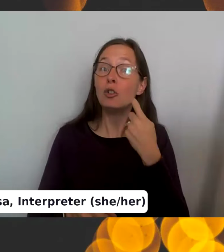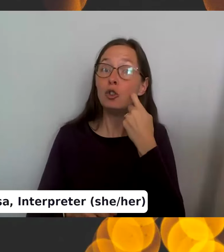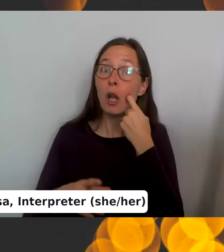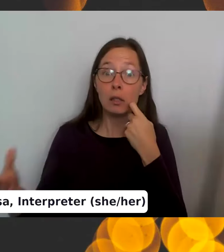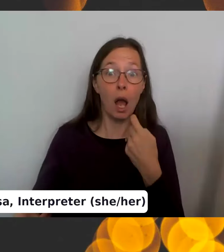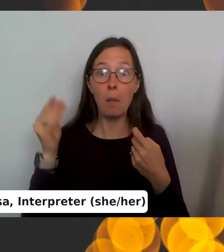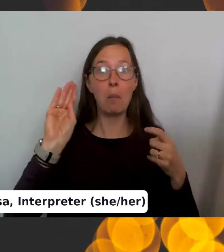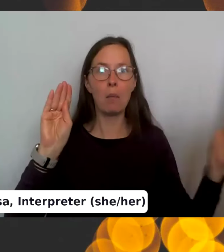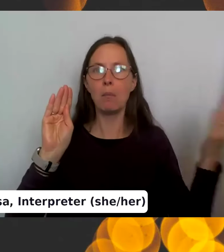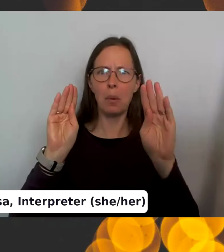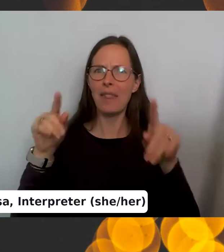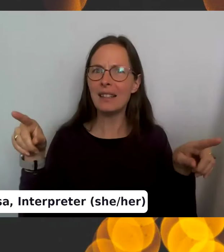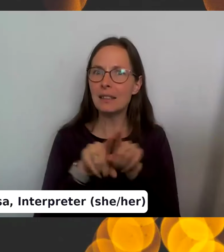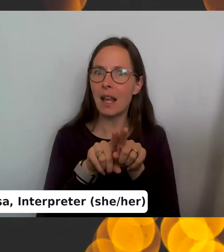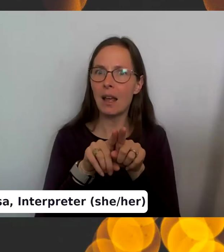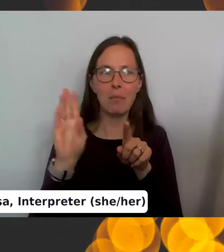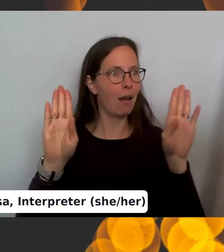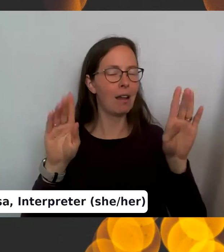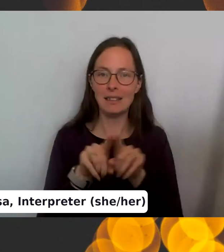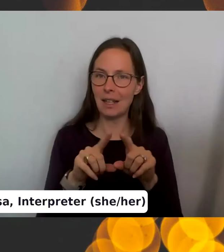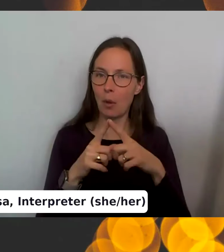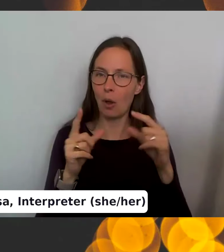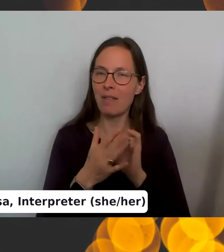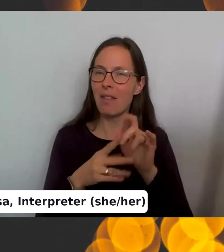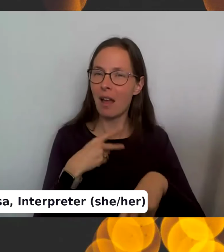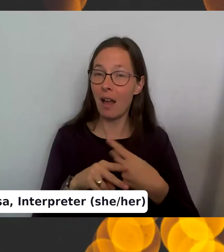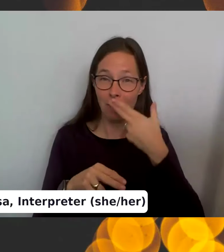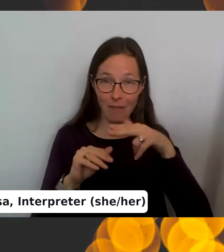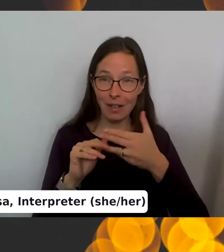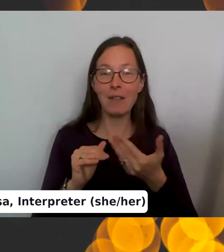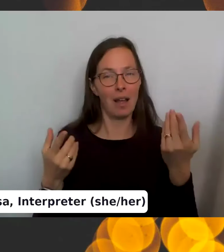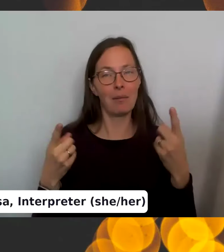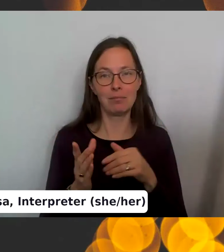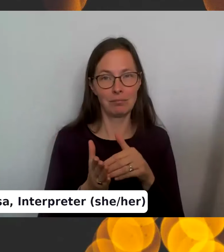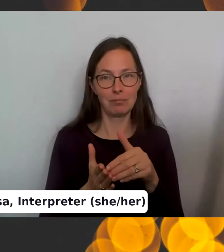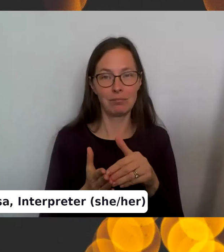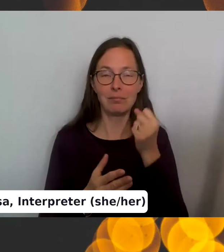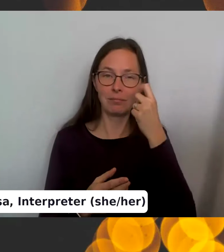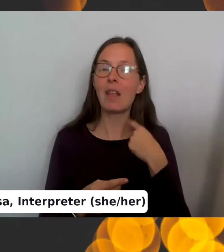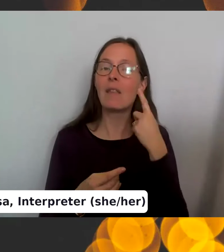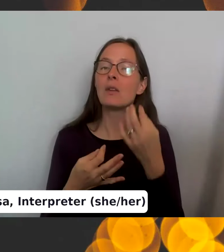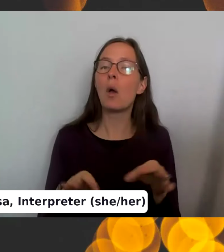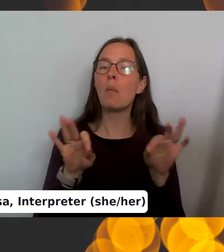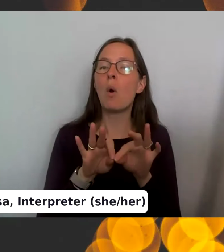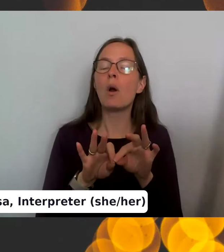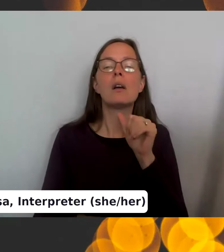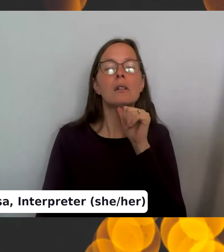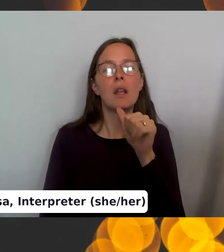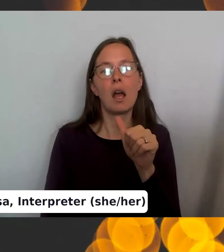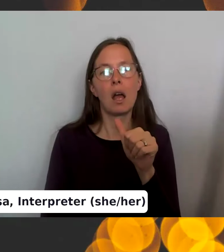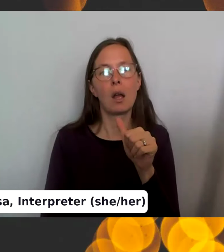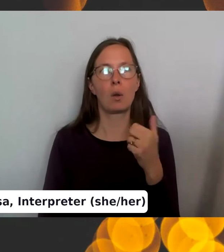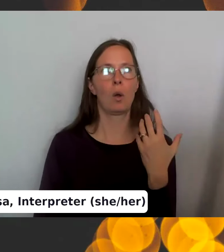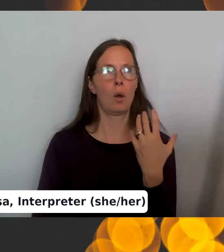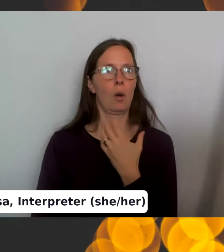up to you randomly the same card, that kind of fun stuff happens all the time. But I think it's important to not give too much credence to it,